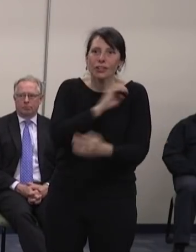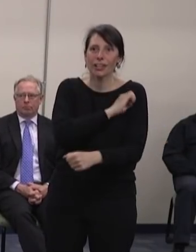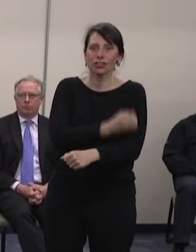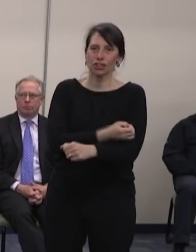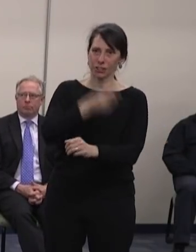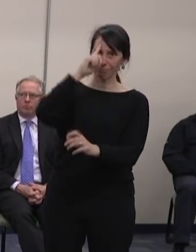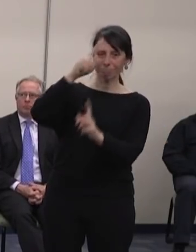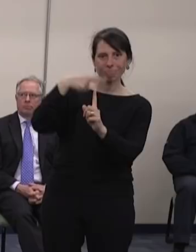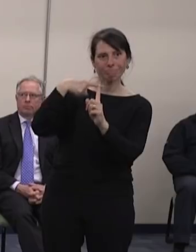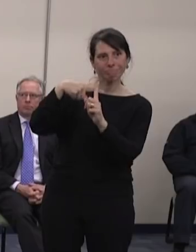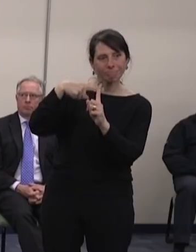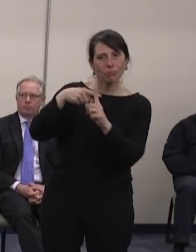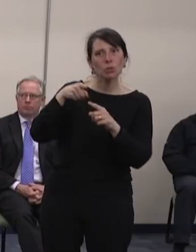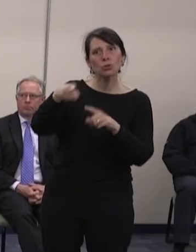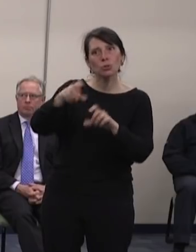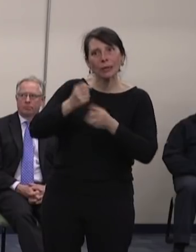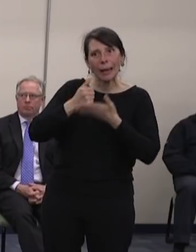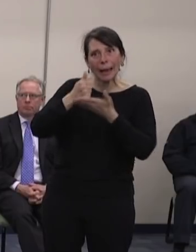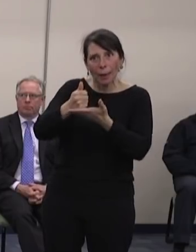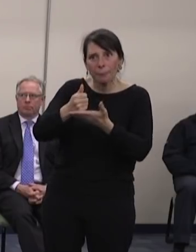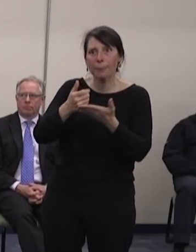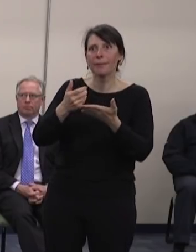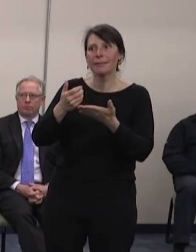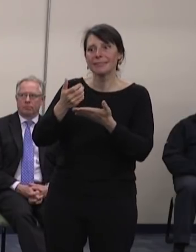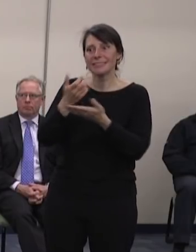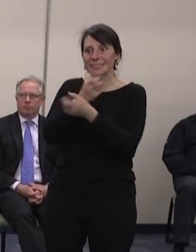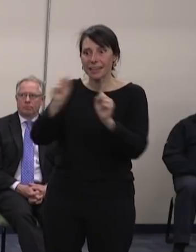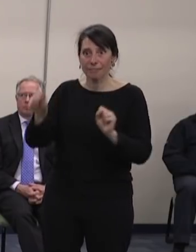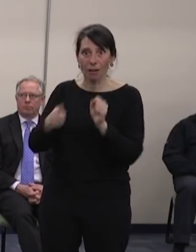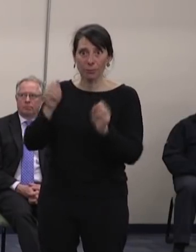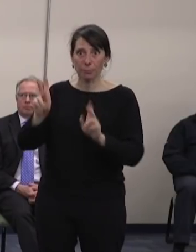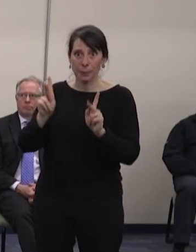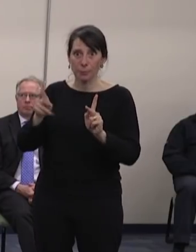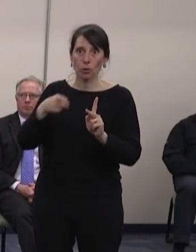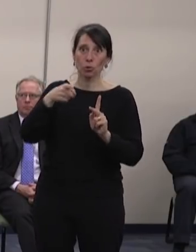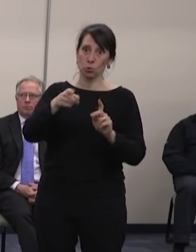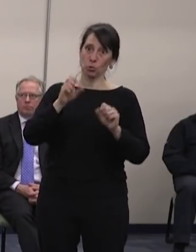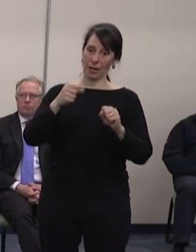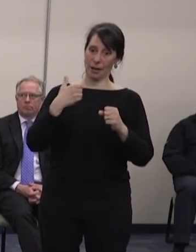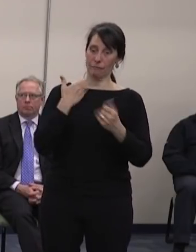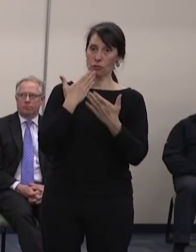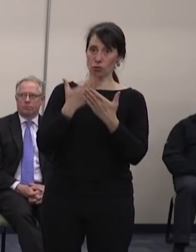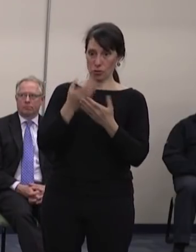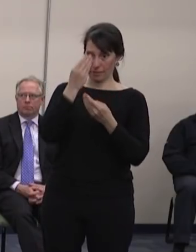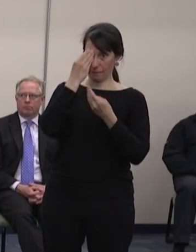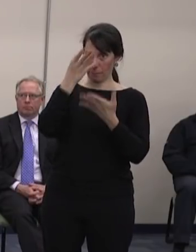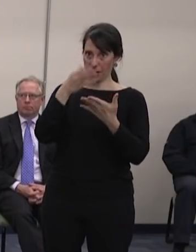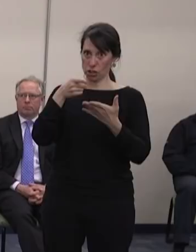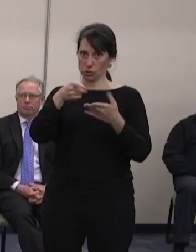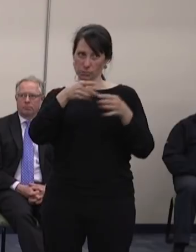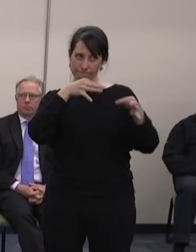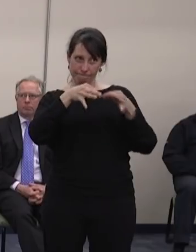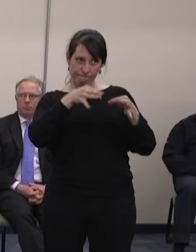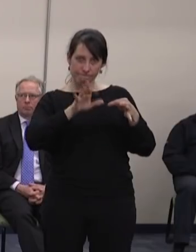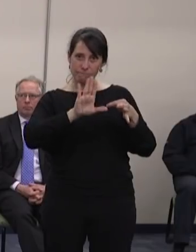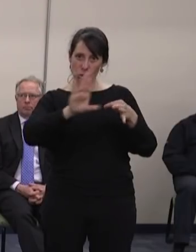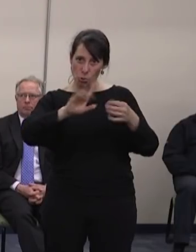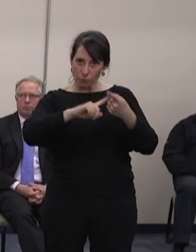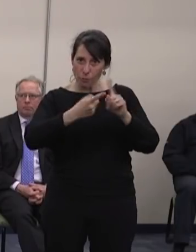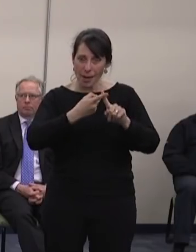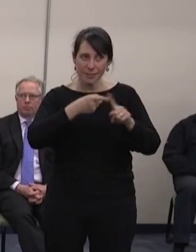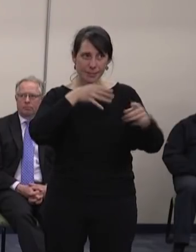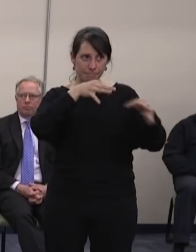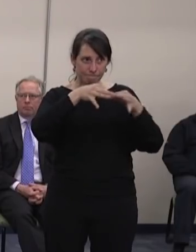platform and influence to help us save lives by communicating information vital to slowing the spread of this